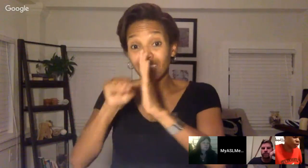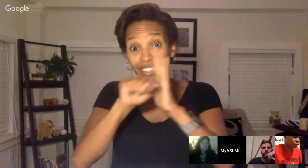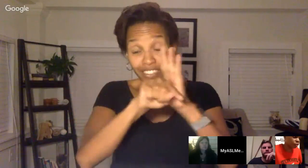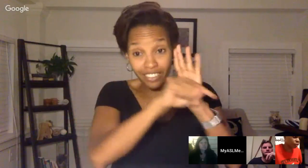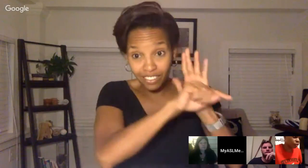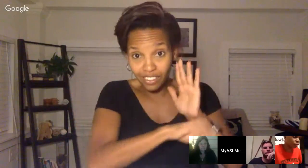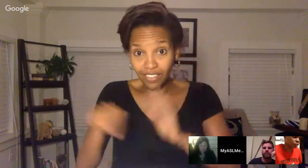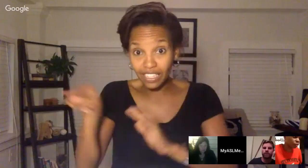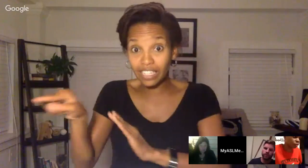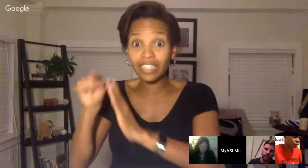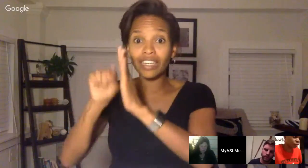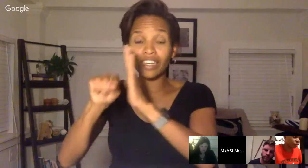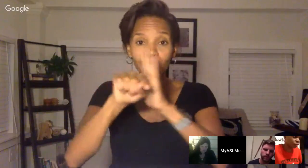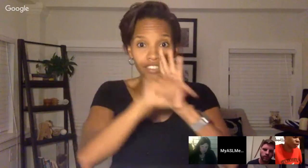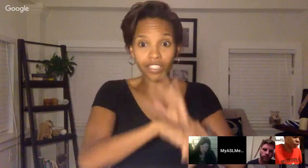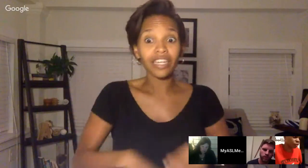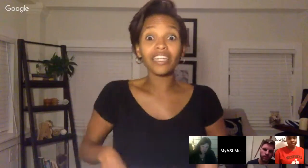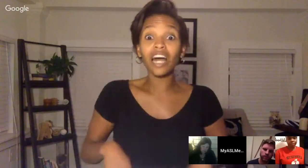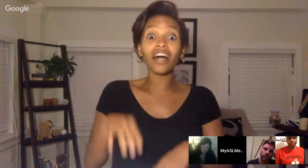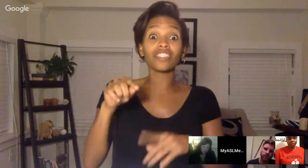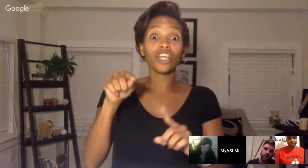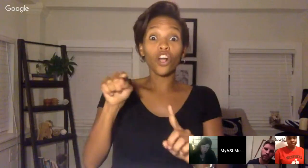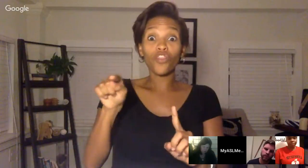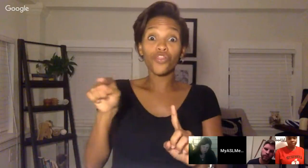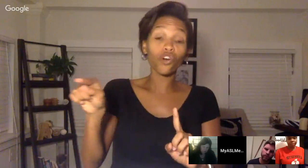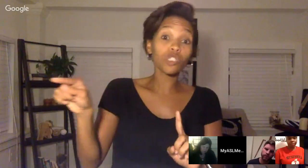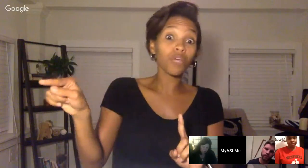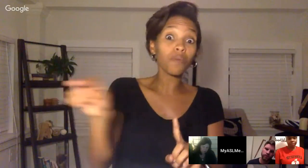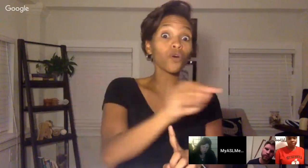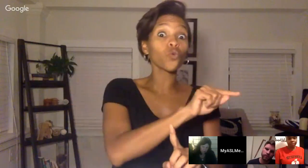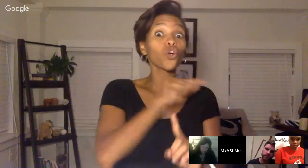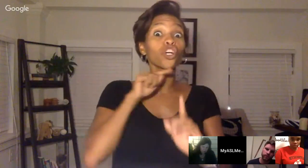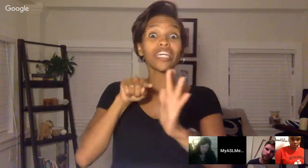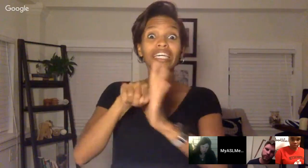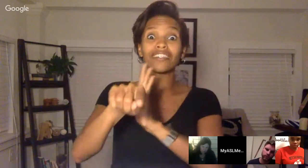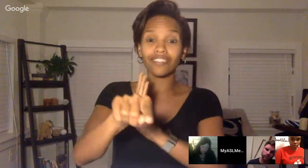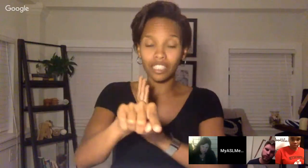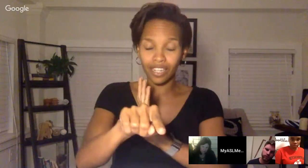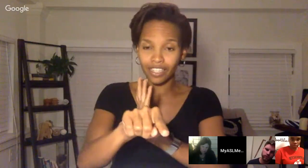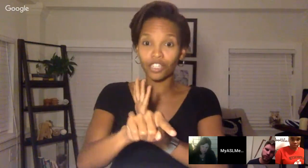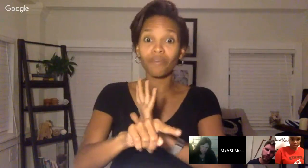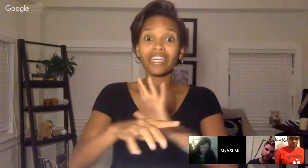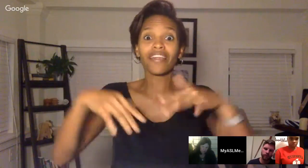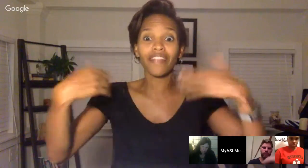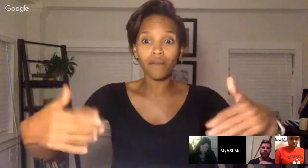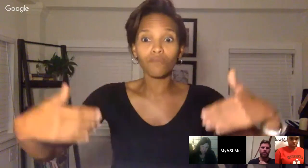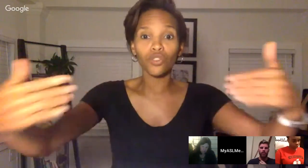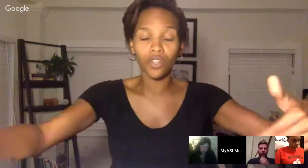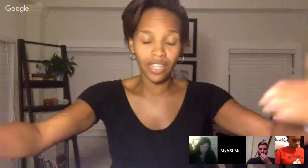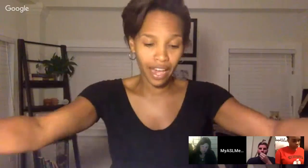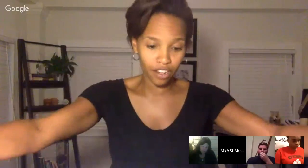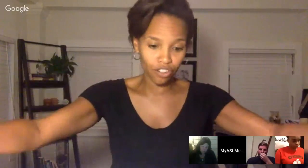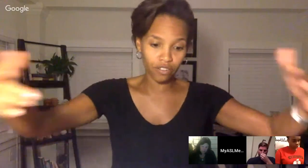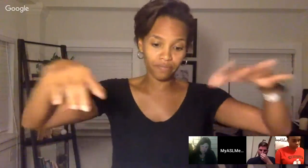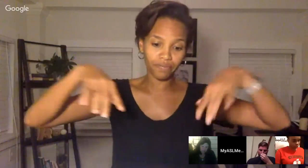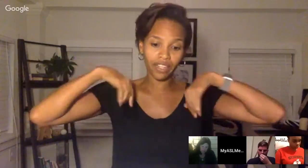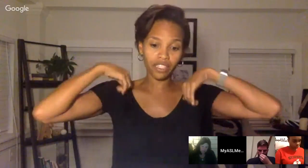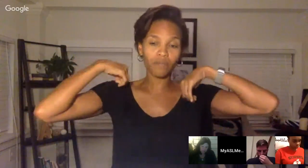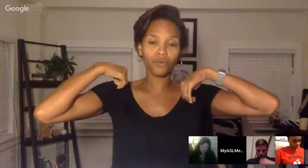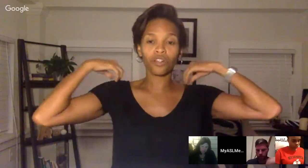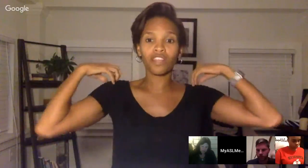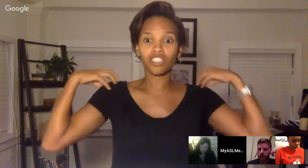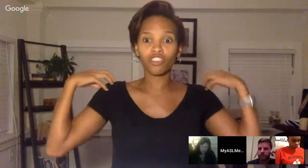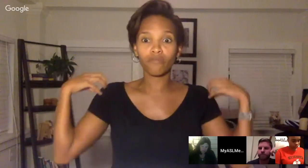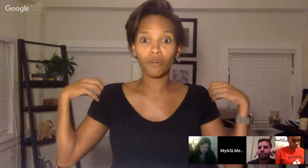He killed, not those people were killed, because then you're making them doing the action. That's